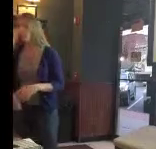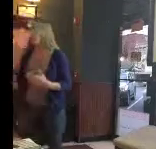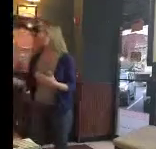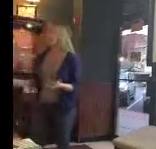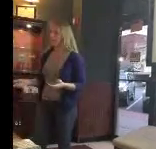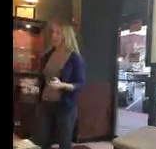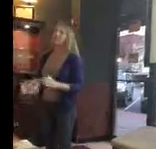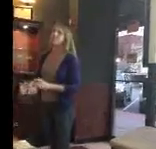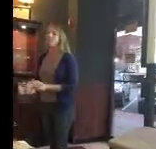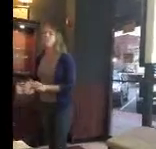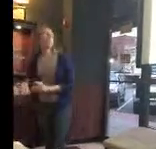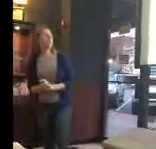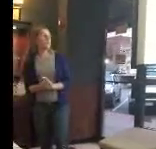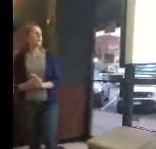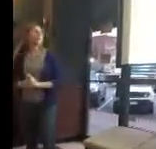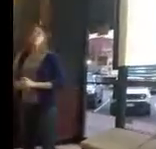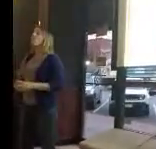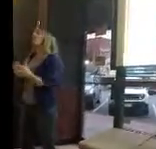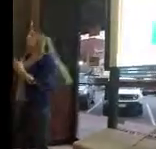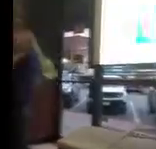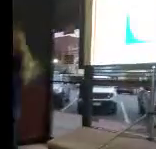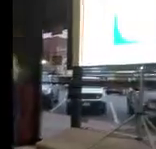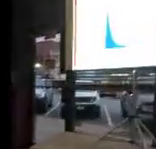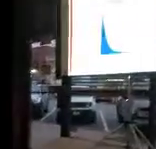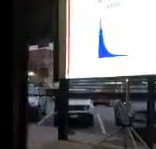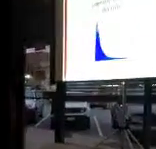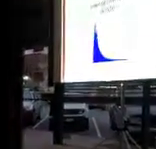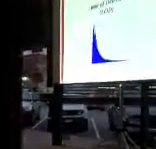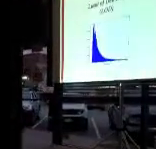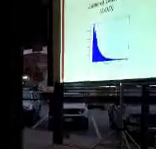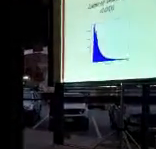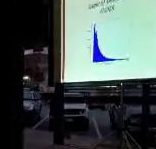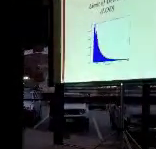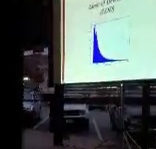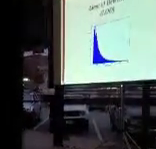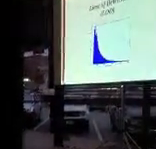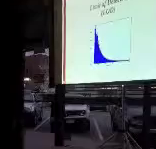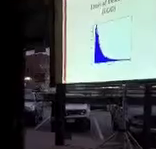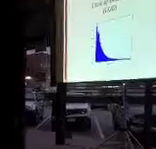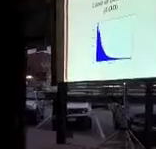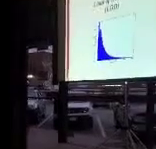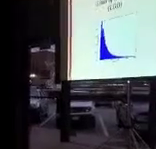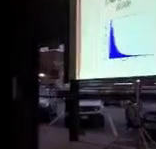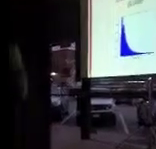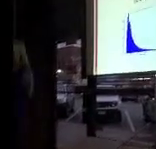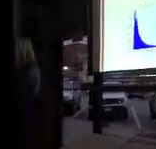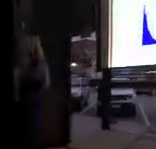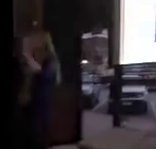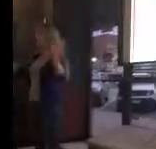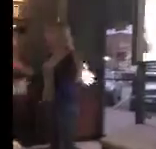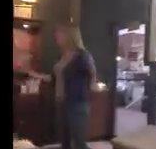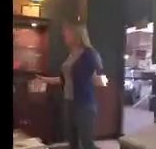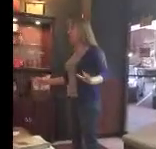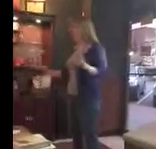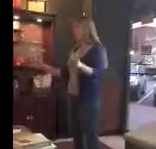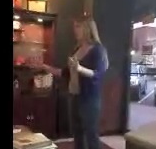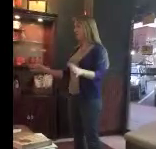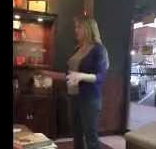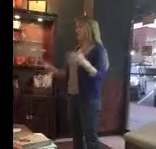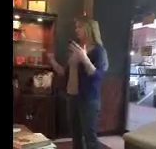do we do if nothing's present? Okay. Well, nothing's present can come from a couple different things. Maybe there actually is nothing there, and they didn't see it because